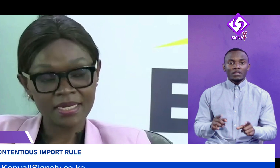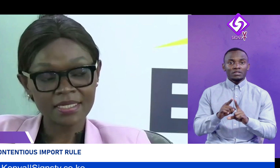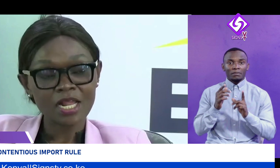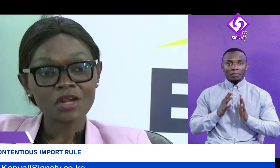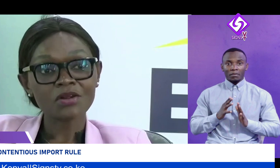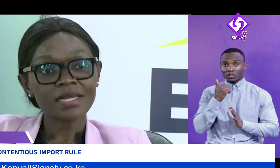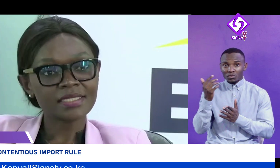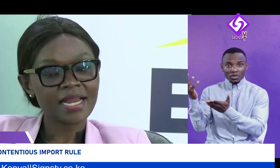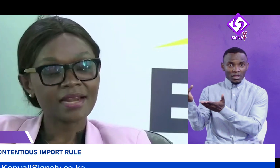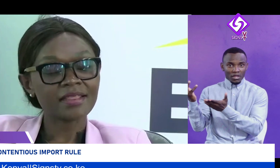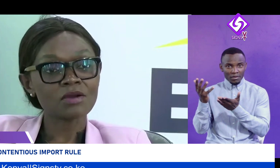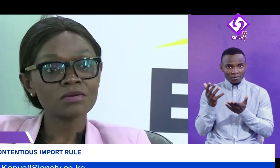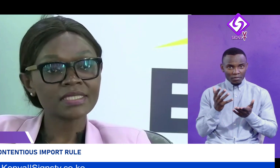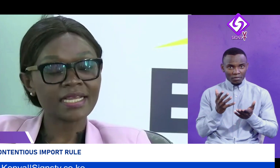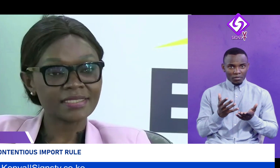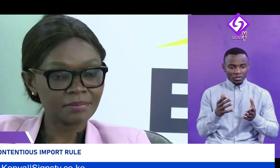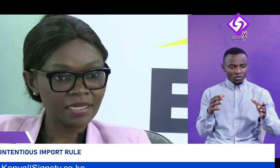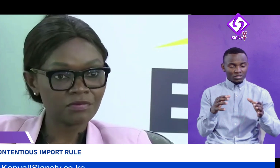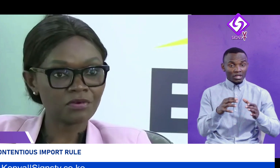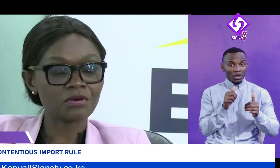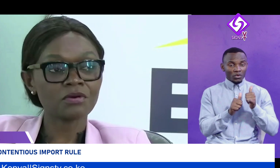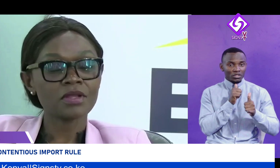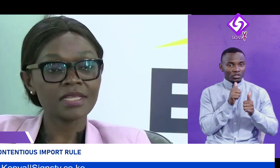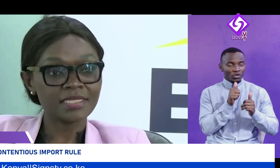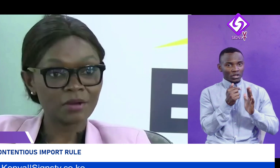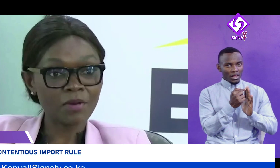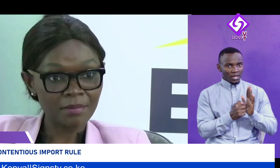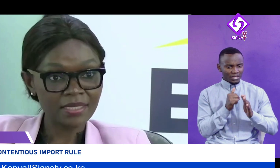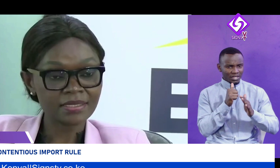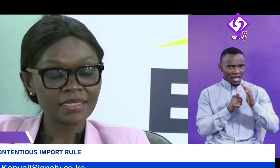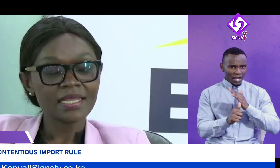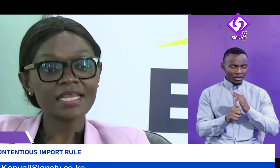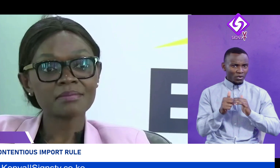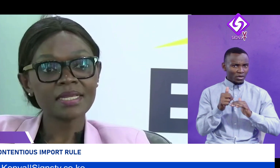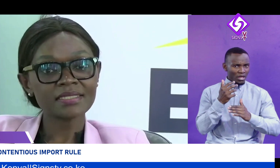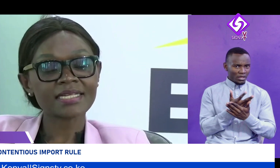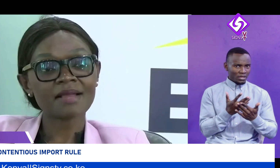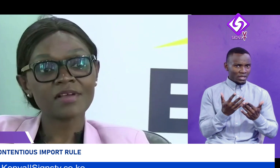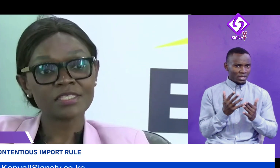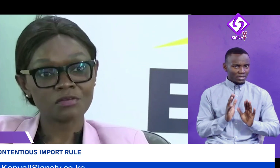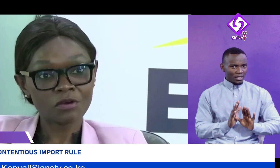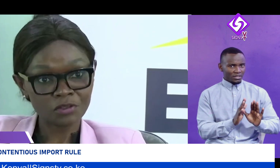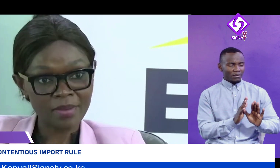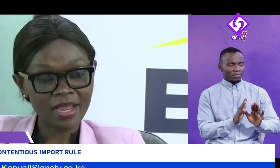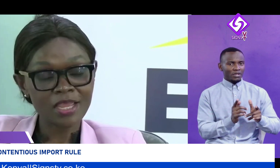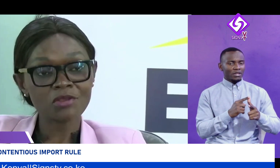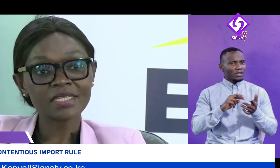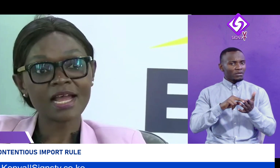consignment not listed under the goods exempted for this requirement, it means that come 1st of October, you still have